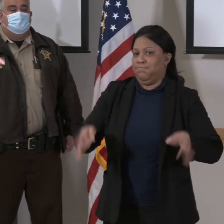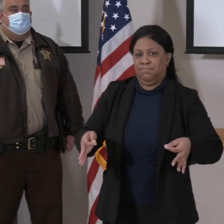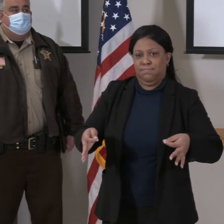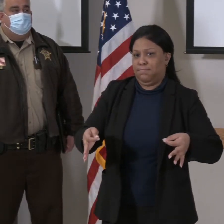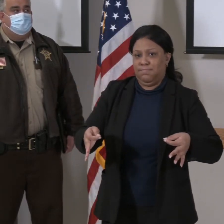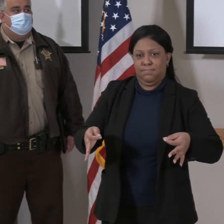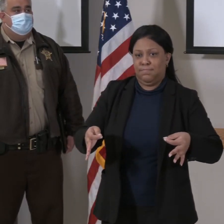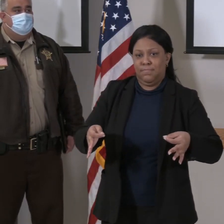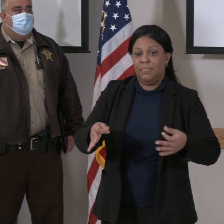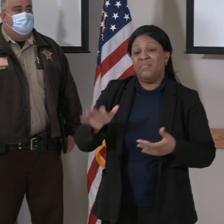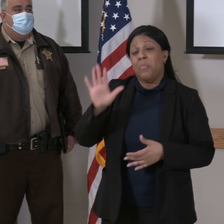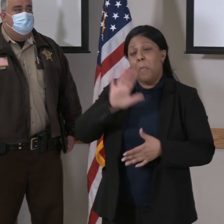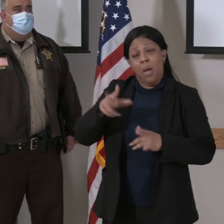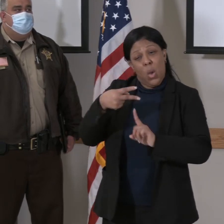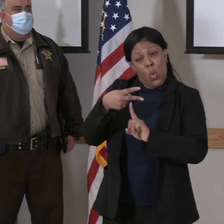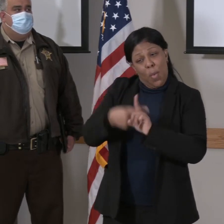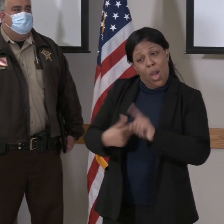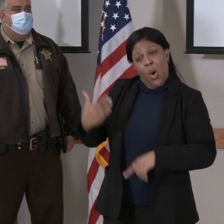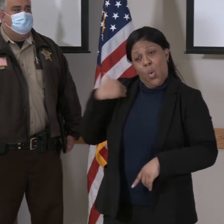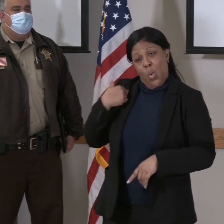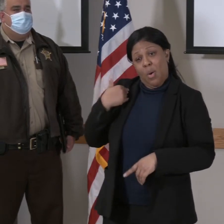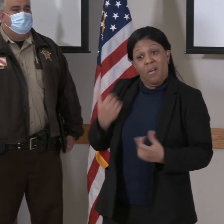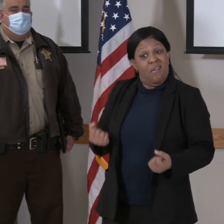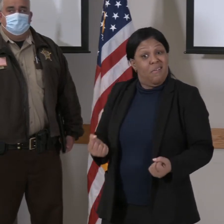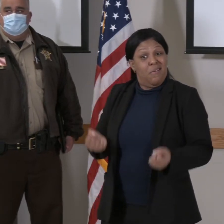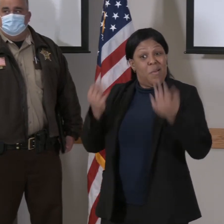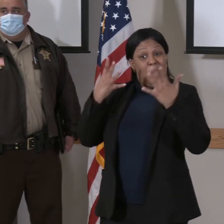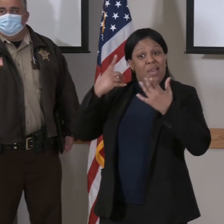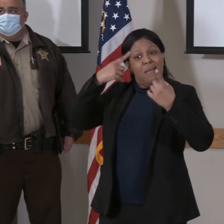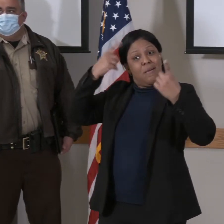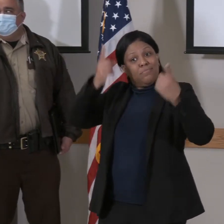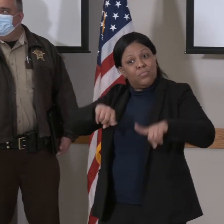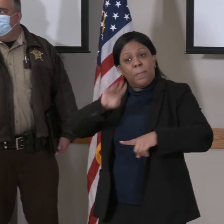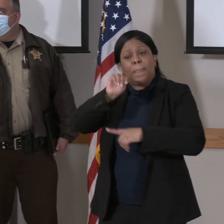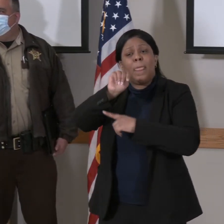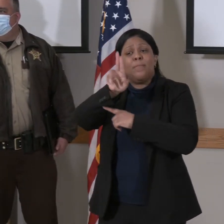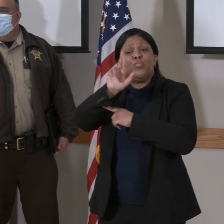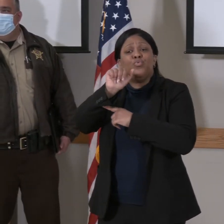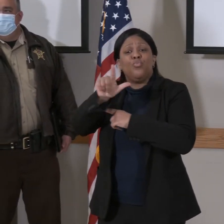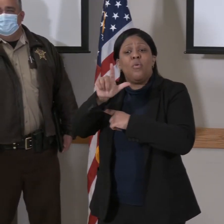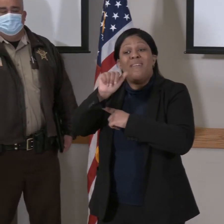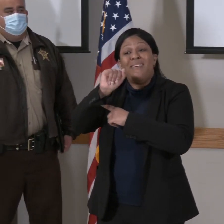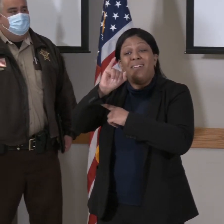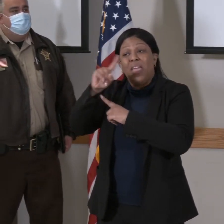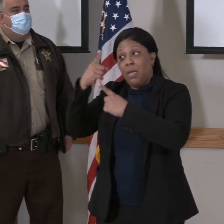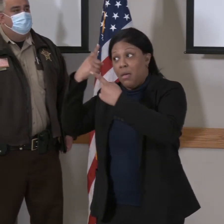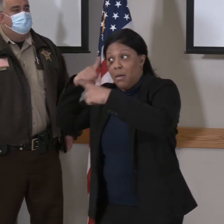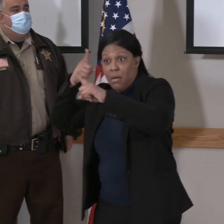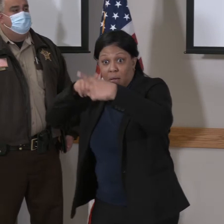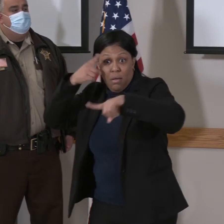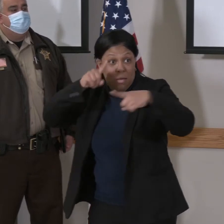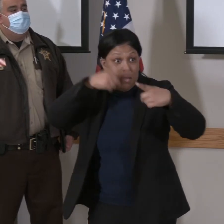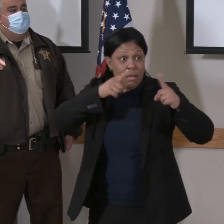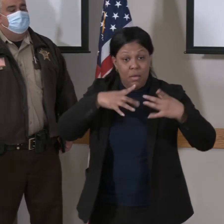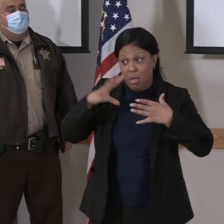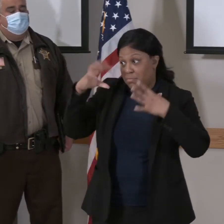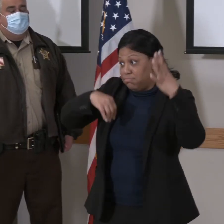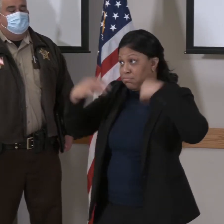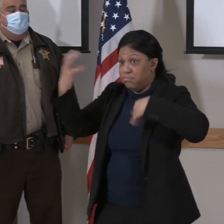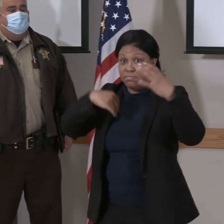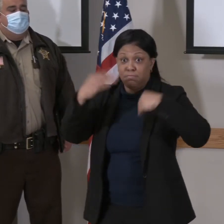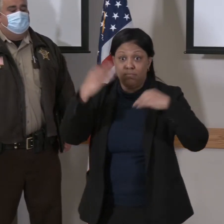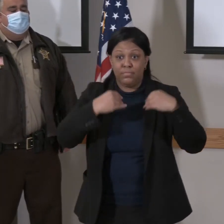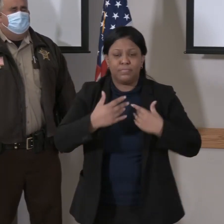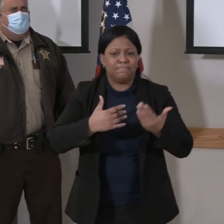have a whole lot of mutual aid, and within the last week or so, I believe we had well in excess of 300 additional people, in addition to